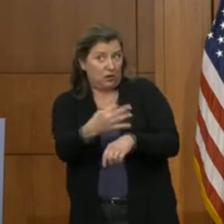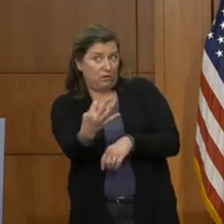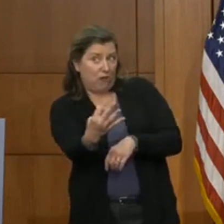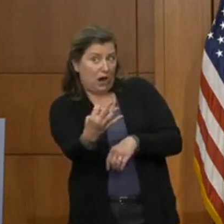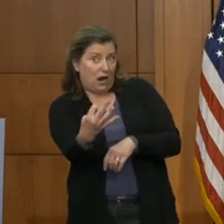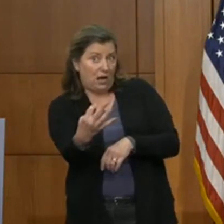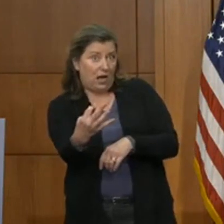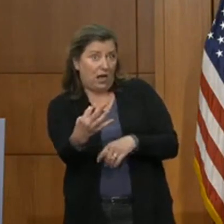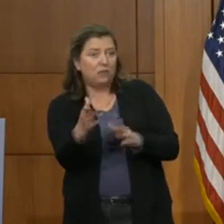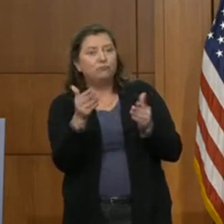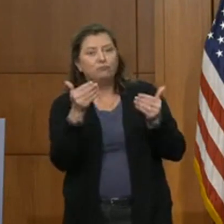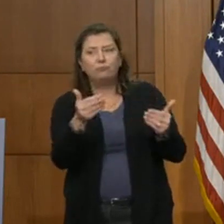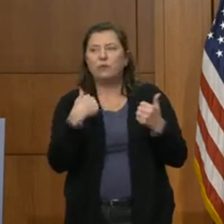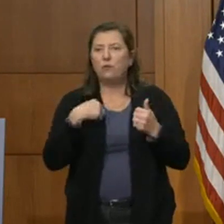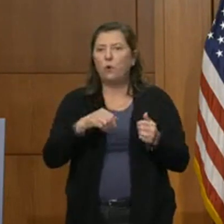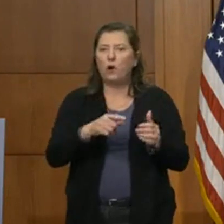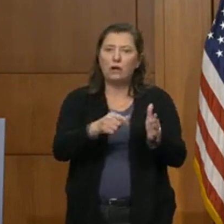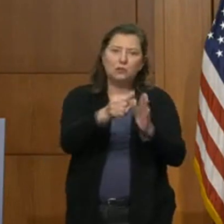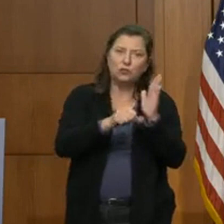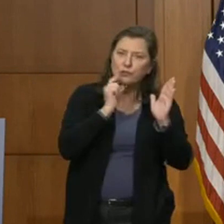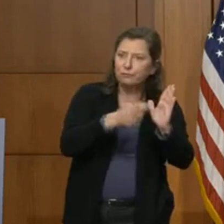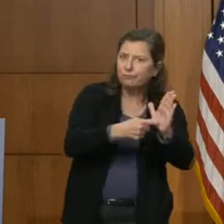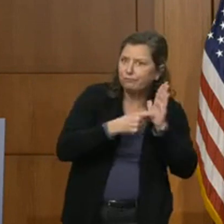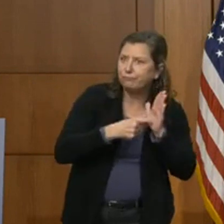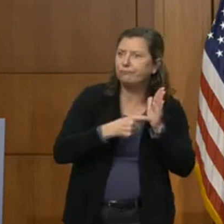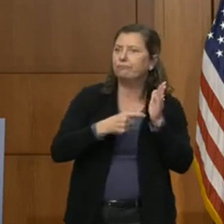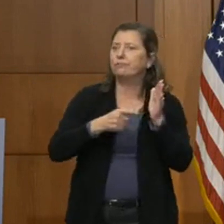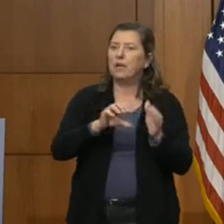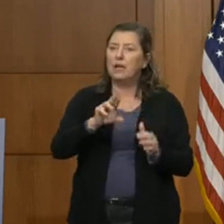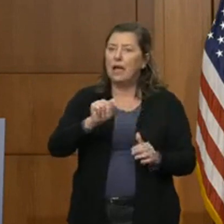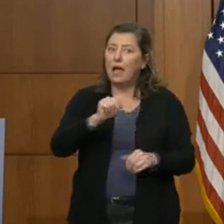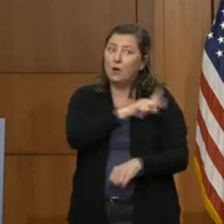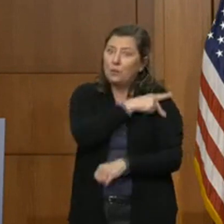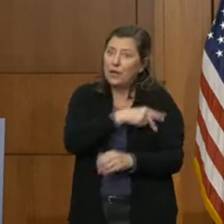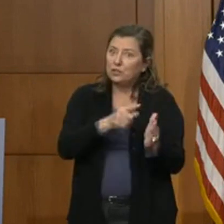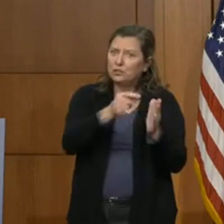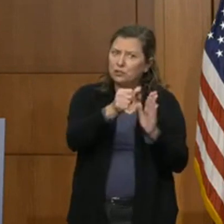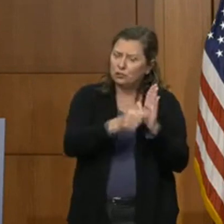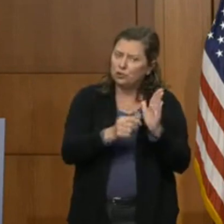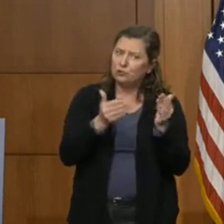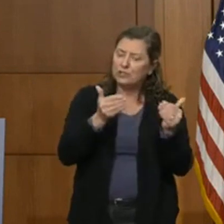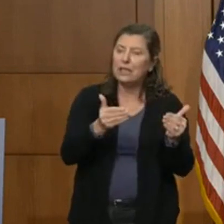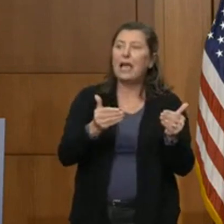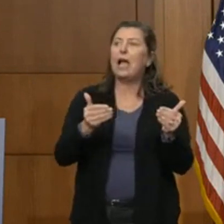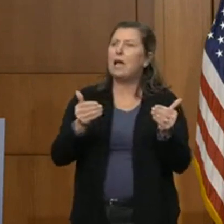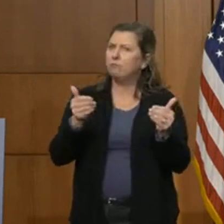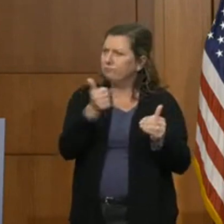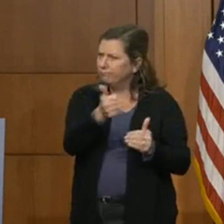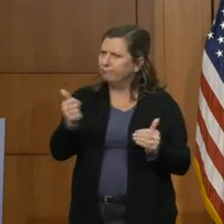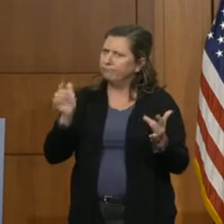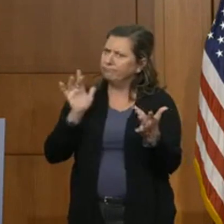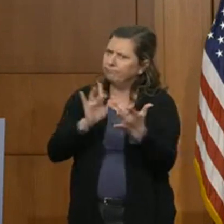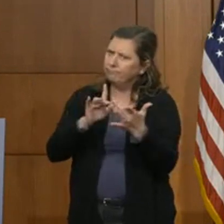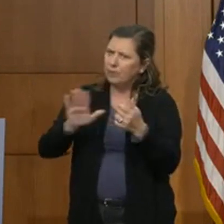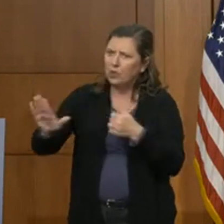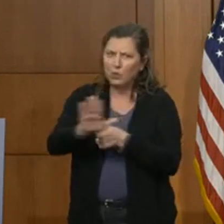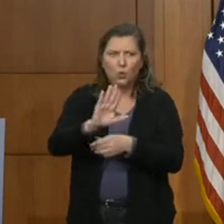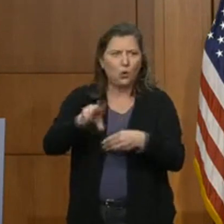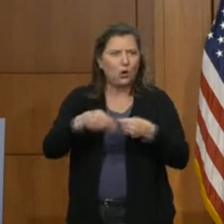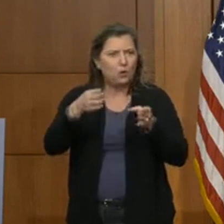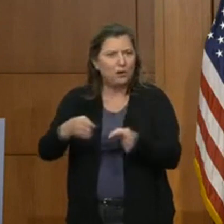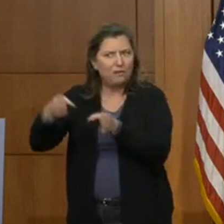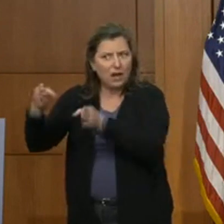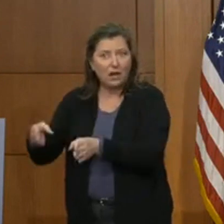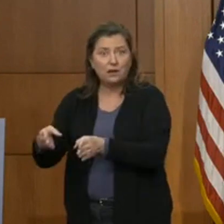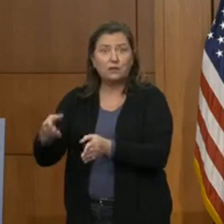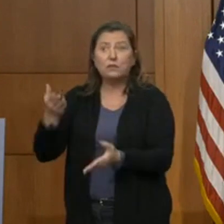Friday to elective, to outpatient surgeries, I encourage all of you to get in touch with your providers because there may